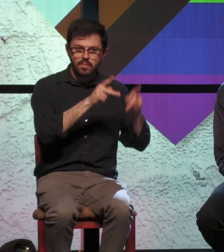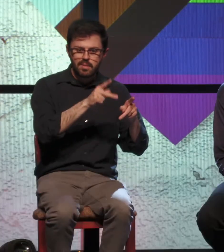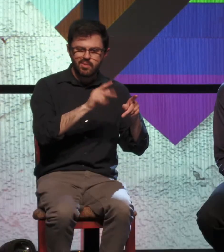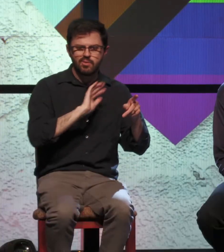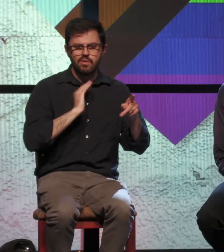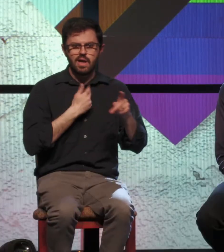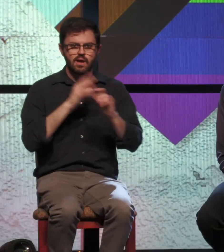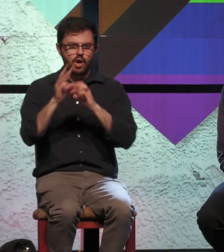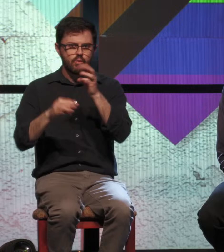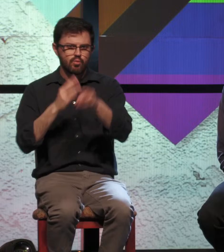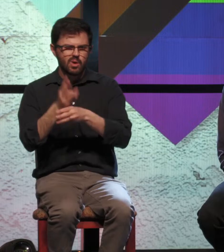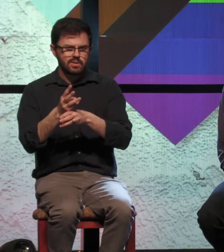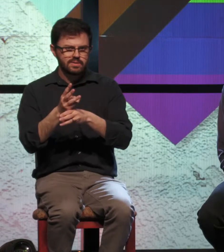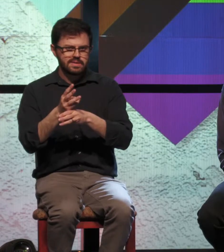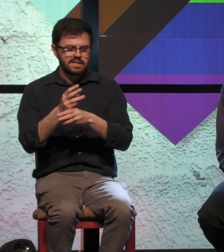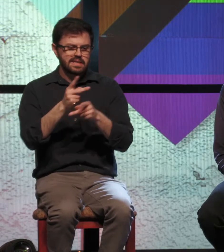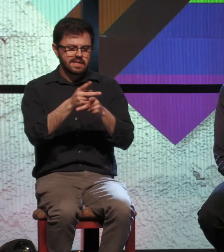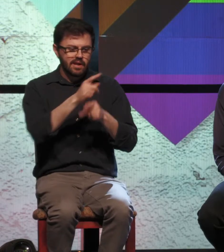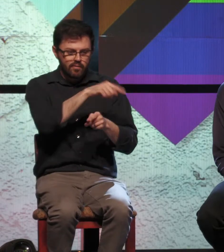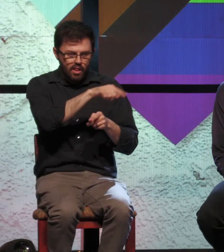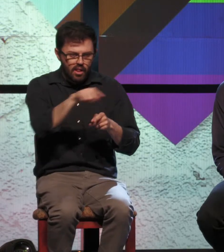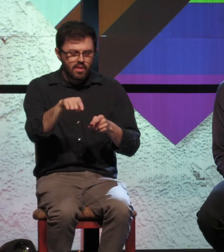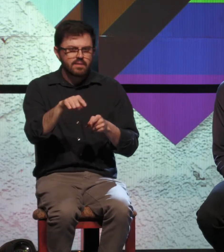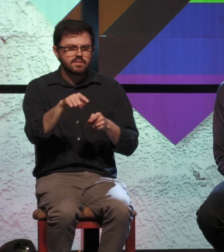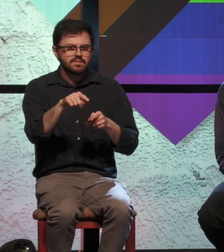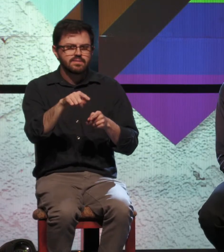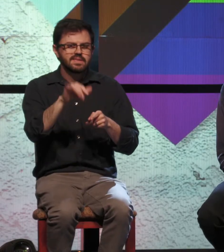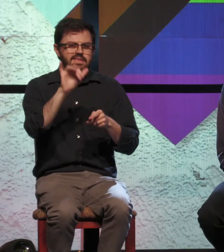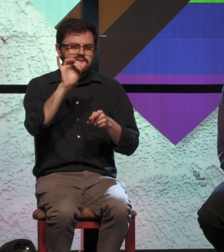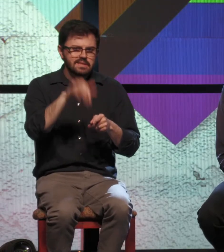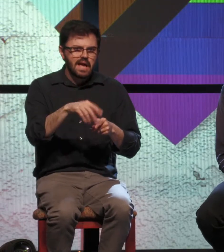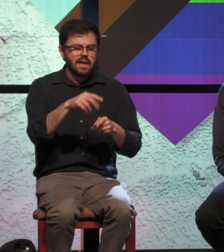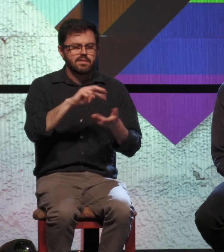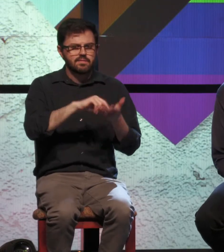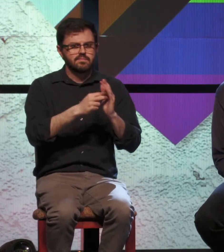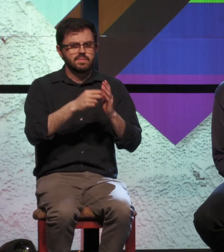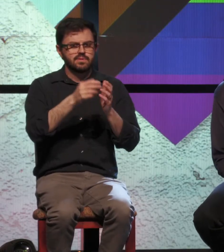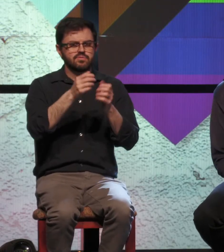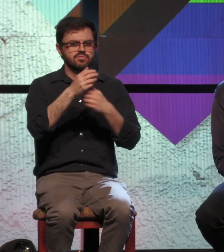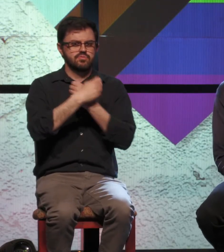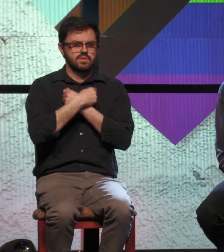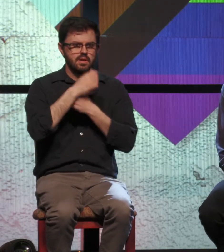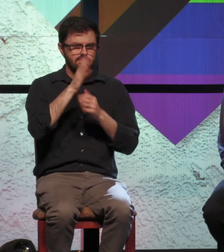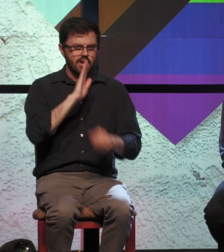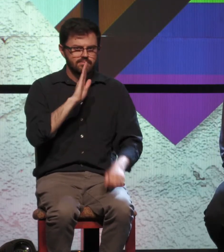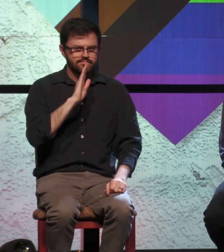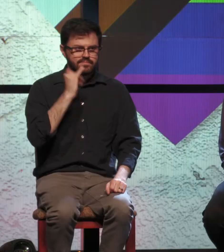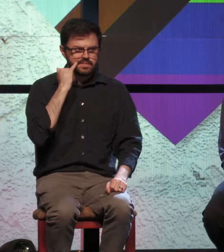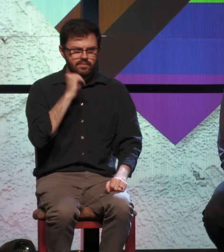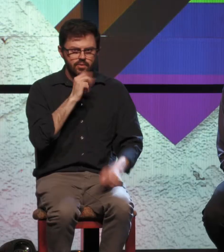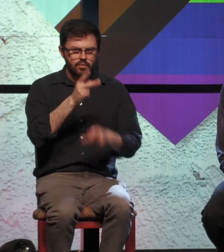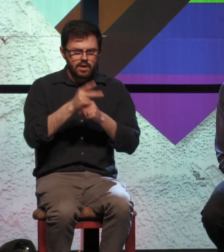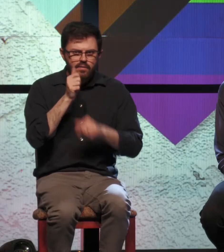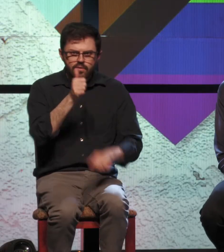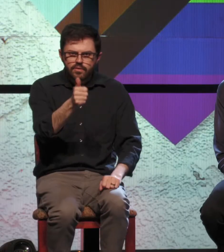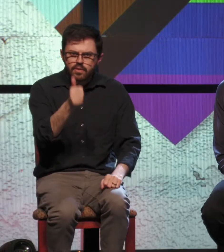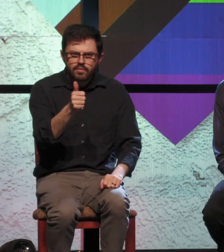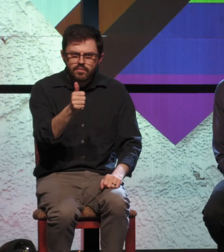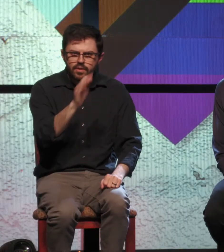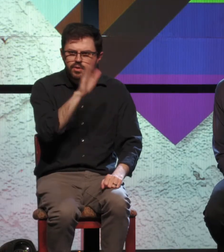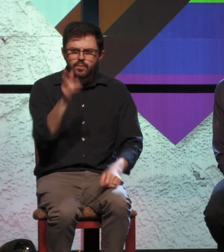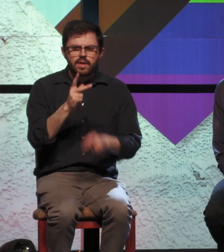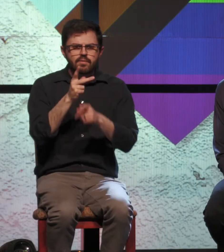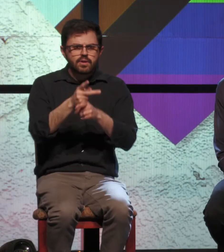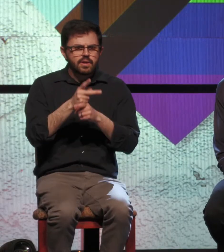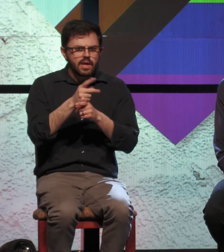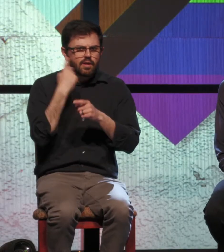means to love God. If you don't care for yourself, you will never care for your neighbor. To love yourself with